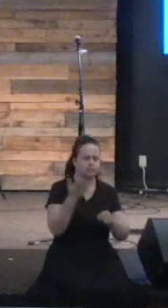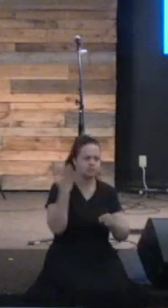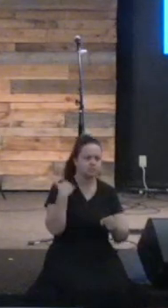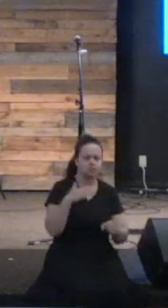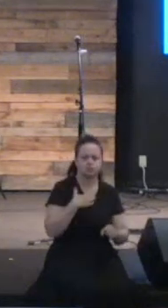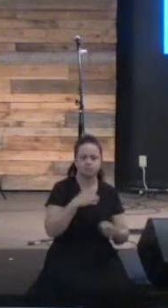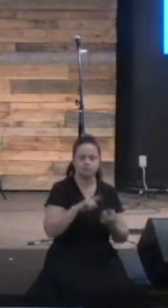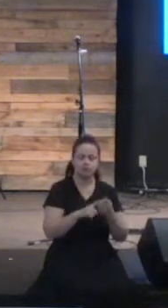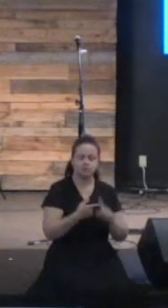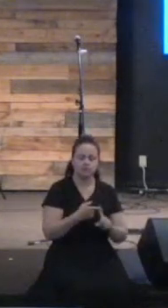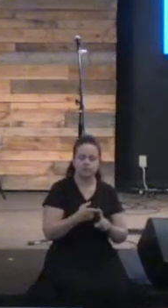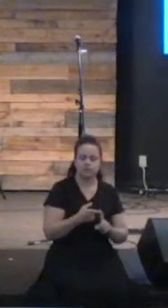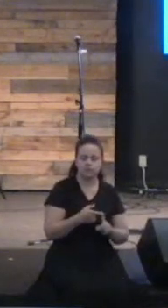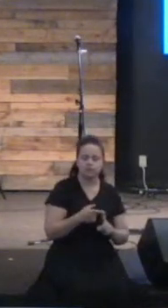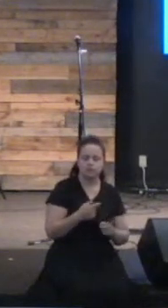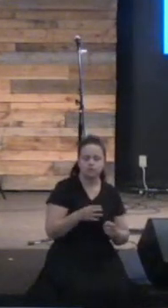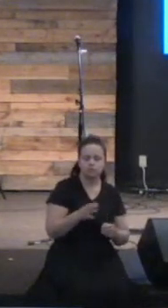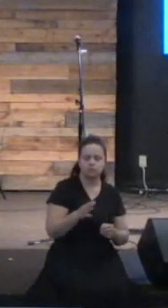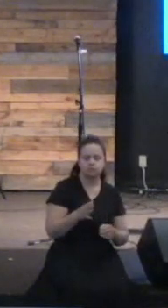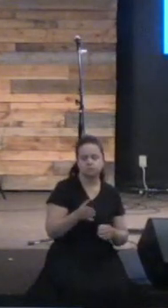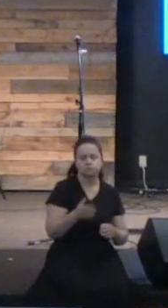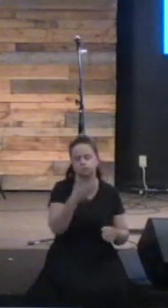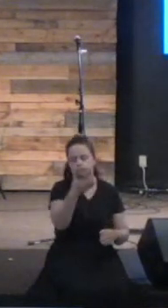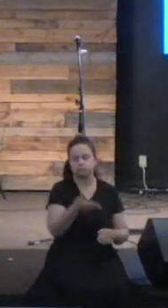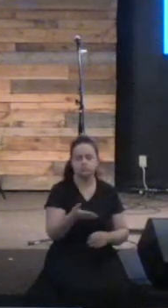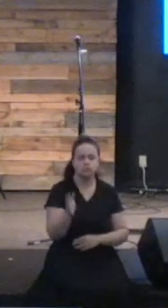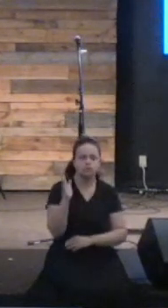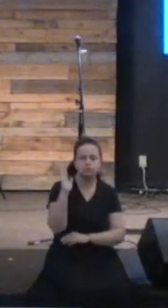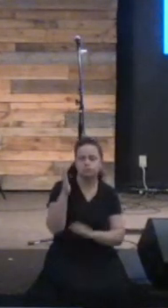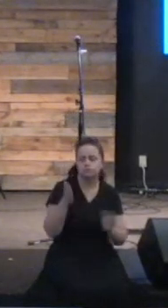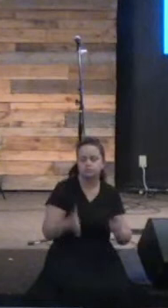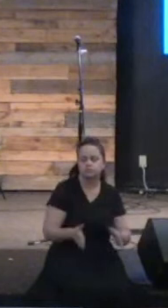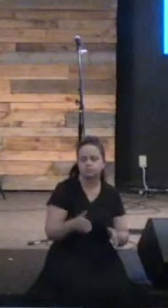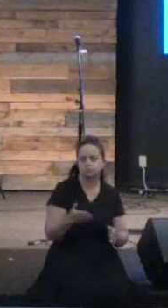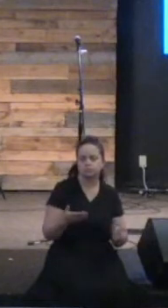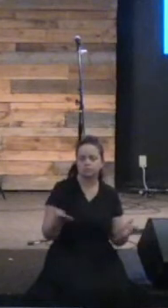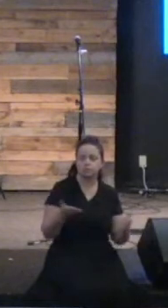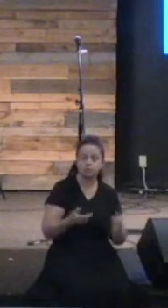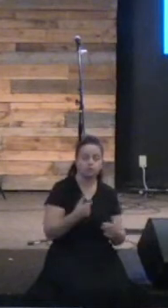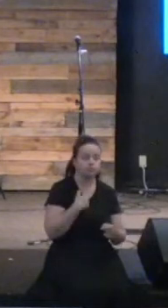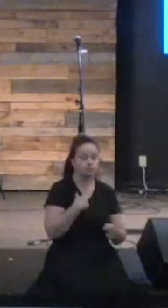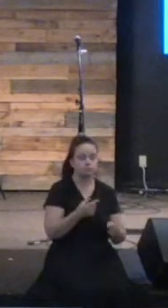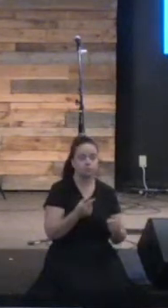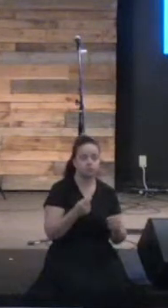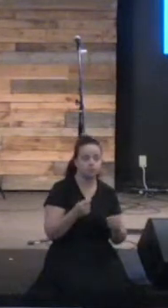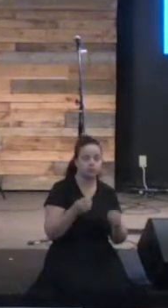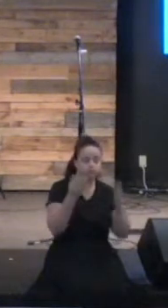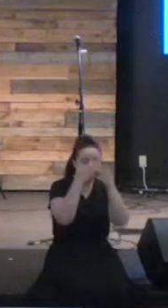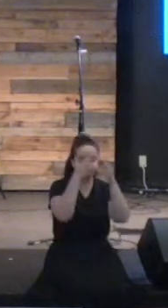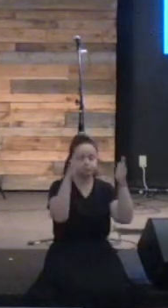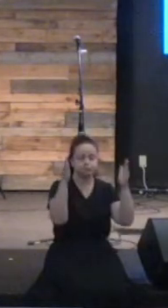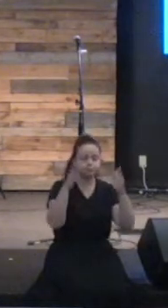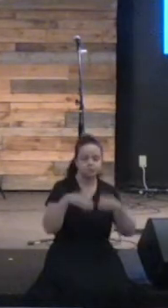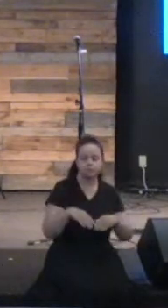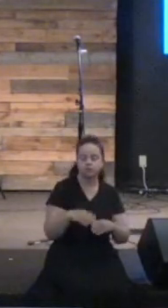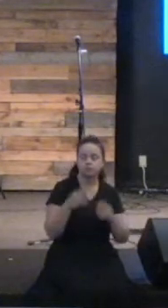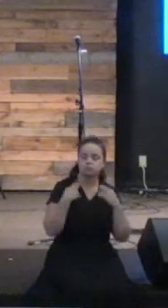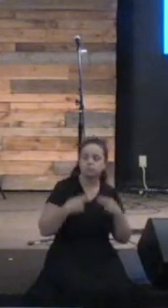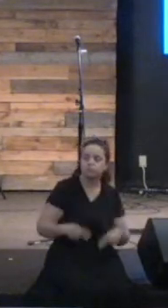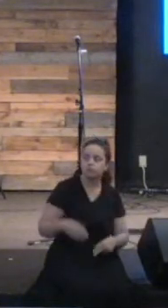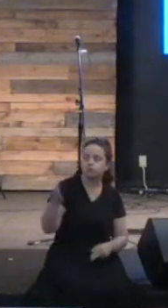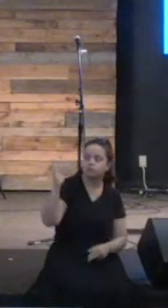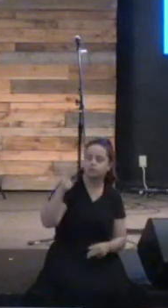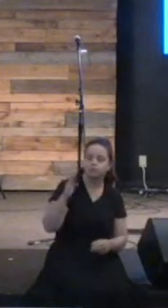here and it really kind of opened my eyes to the humanity of the word of God uh all of us kind of already know this